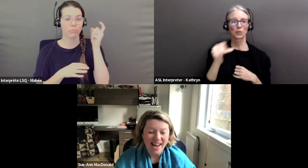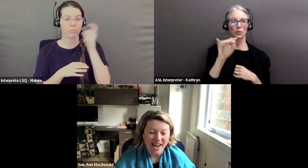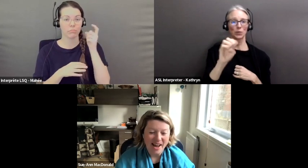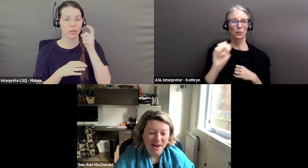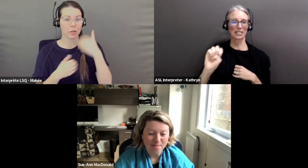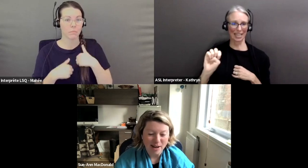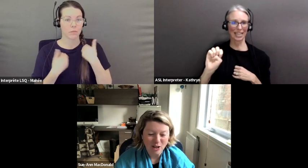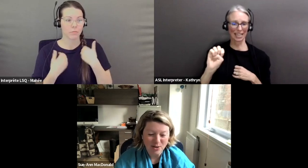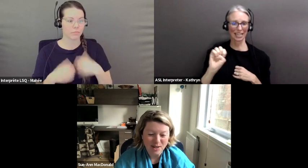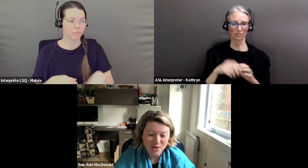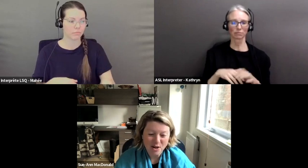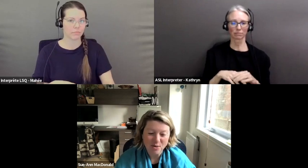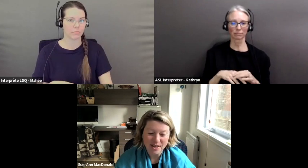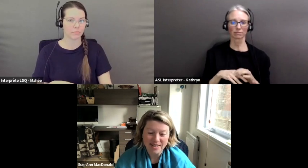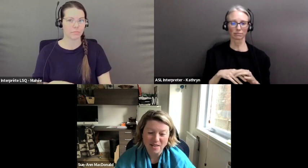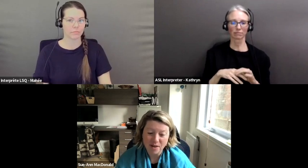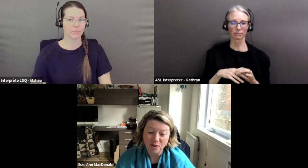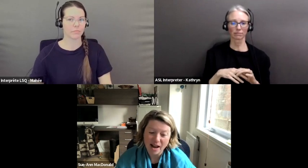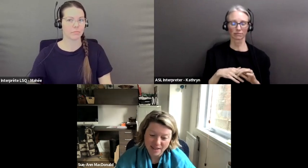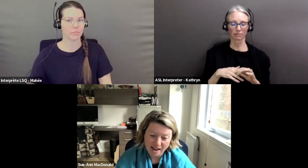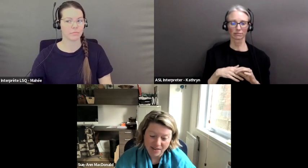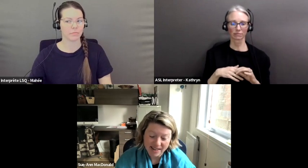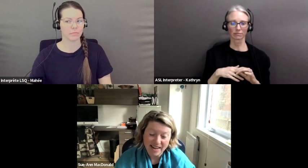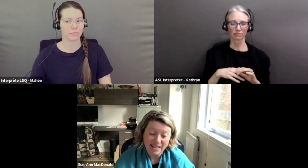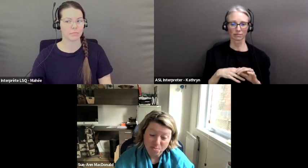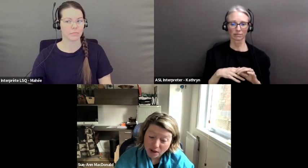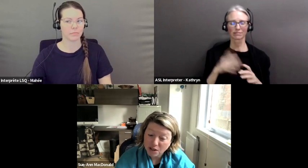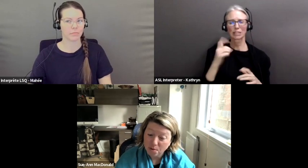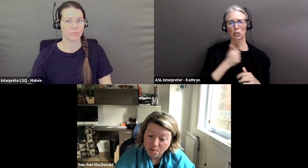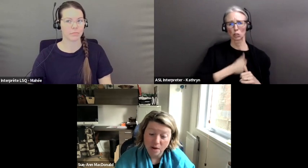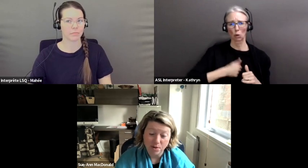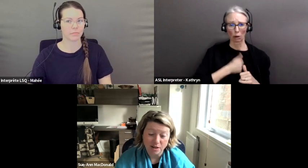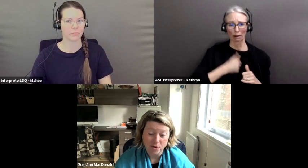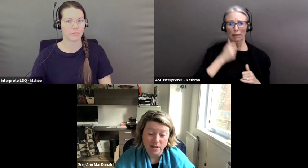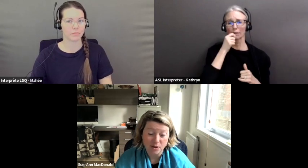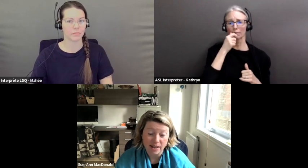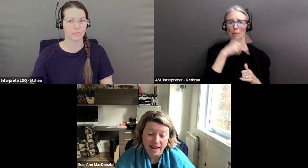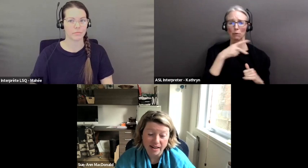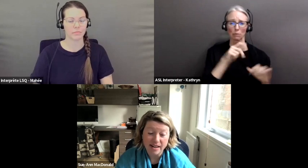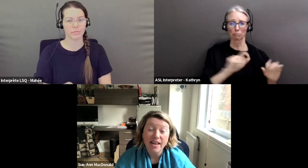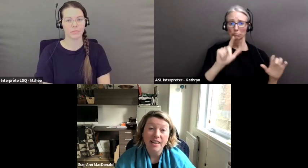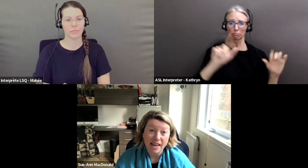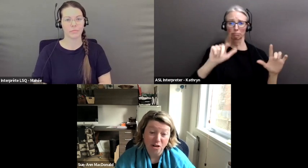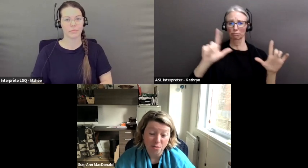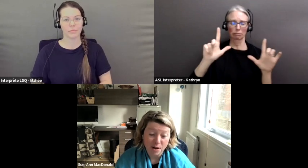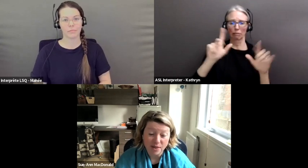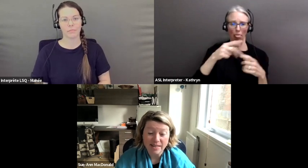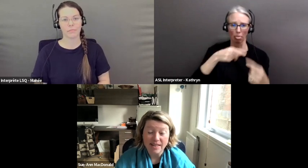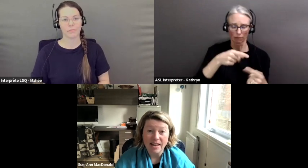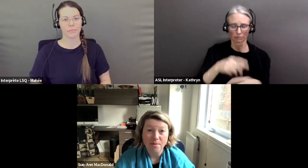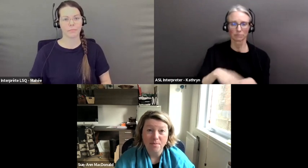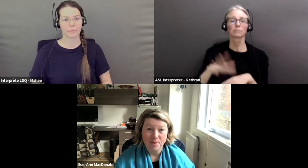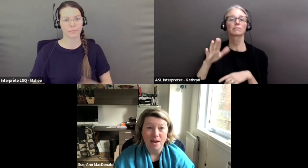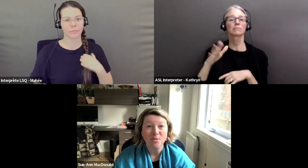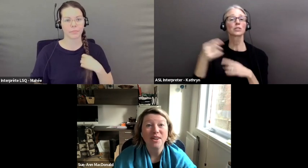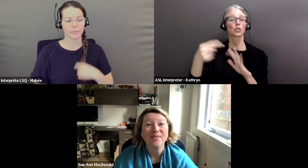désolée. Marie-Josée Hull, who is the federal housing advocate and is appointed to promote and protect the right to housing in Canada. Thank you for being with us